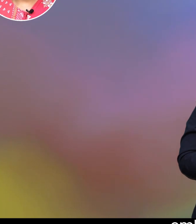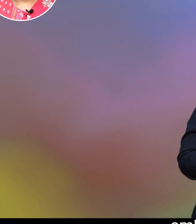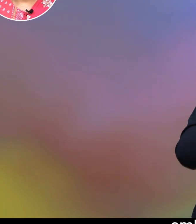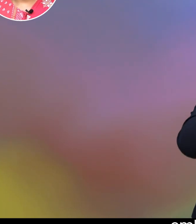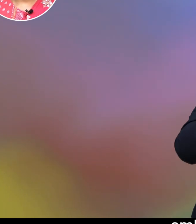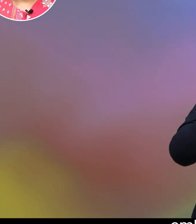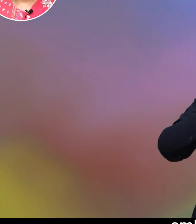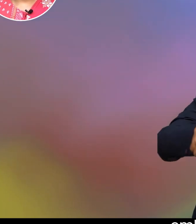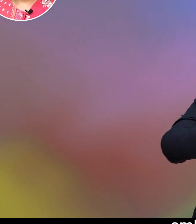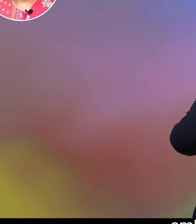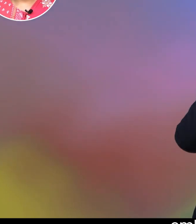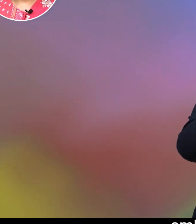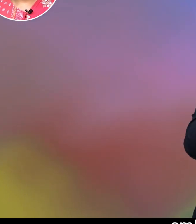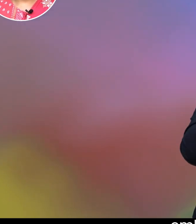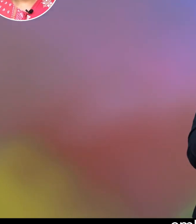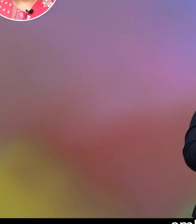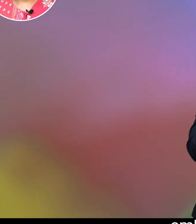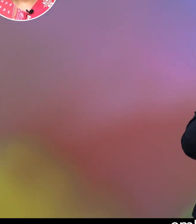embryonic development